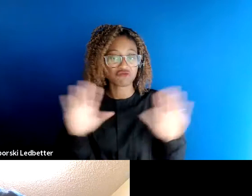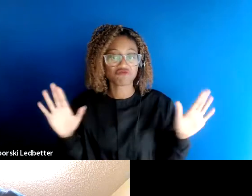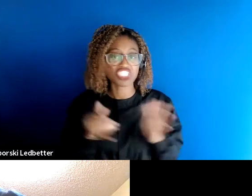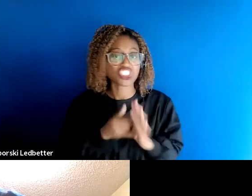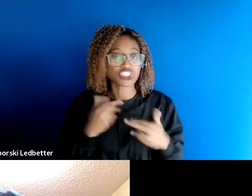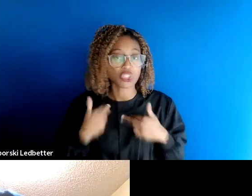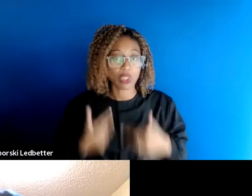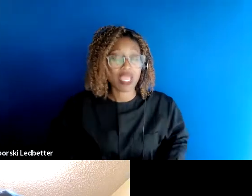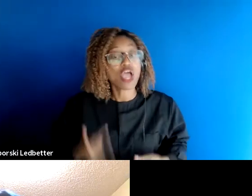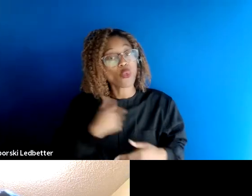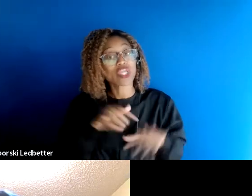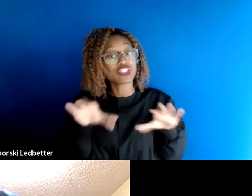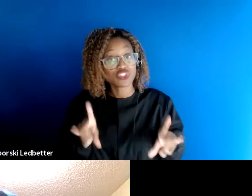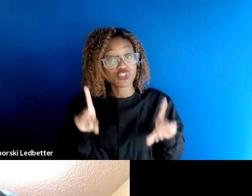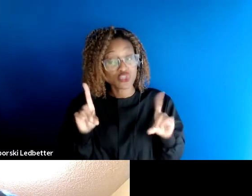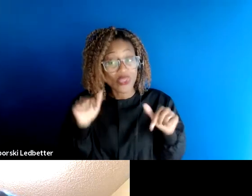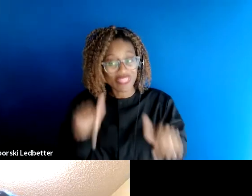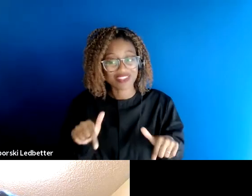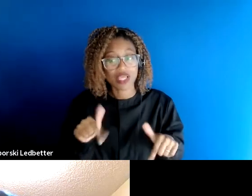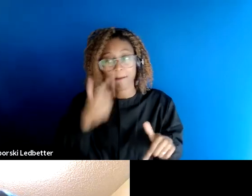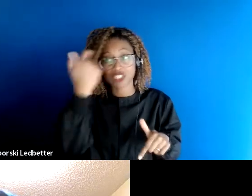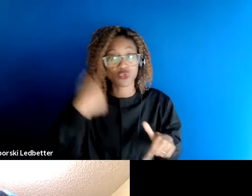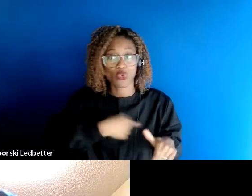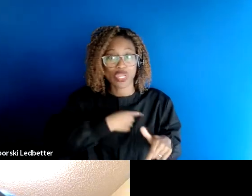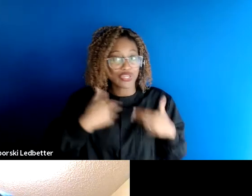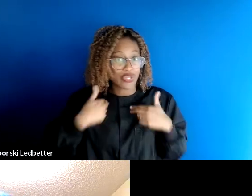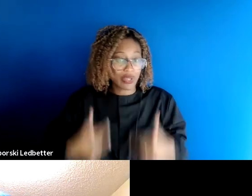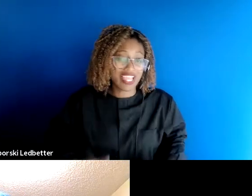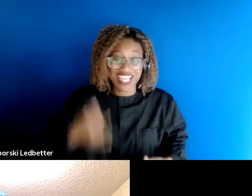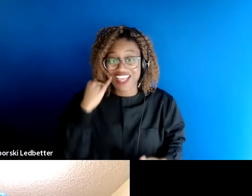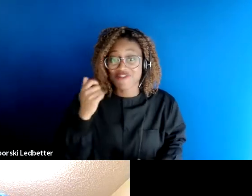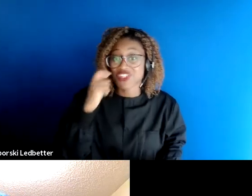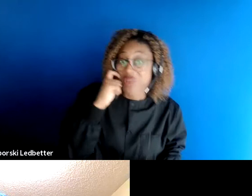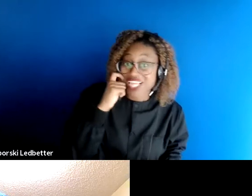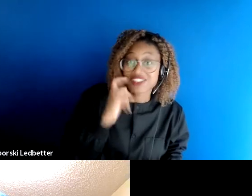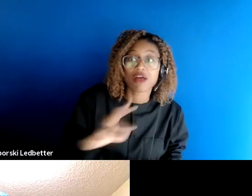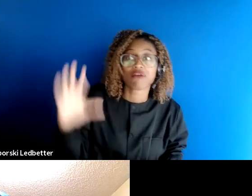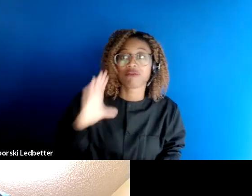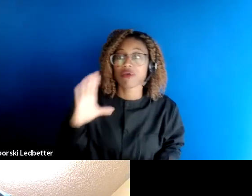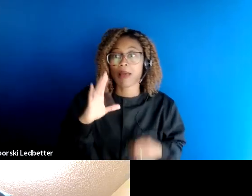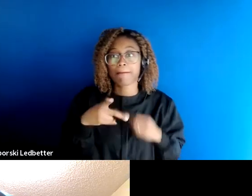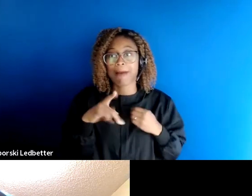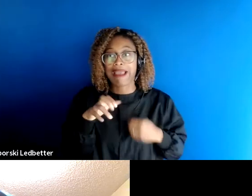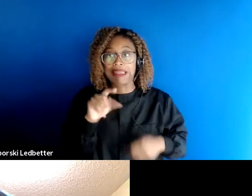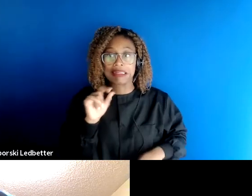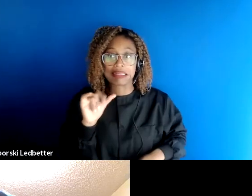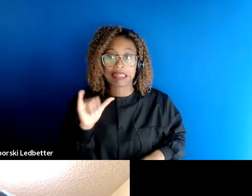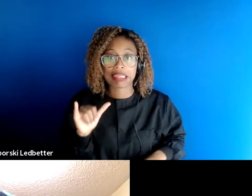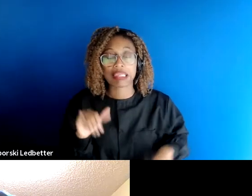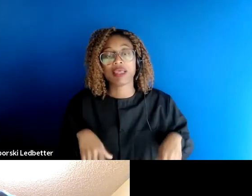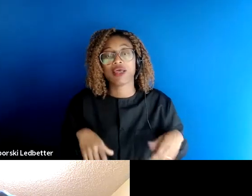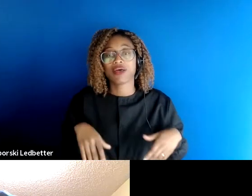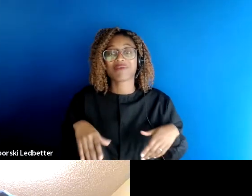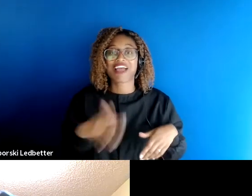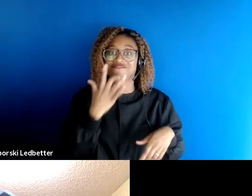this as humans, and so whether it's race or back in the day whether it's piety, one of the favorite stories I like to